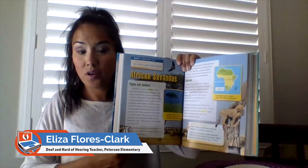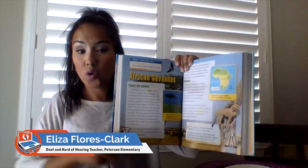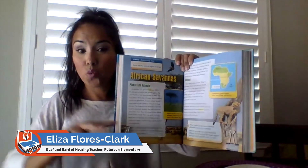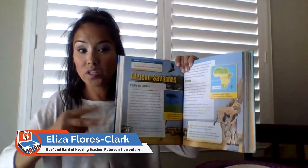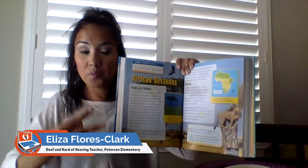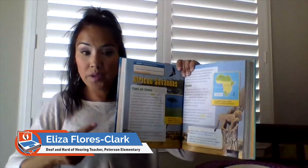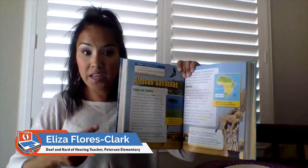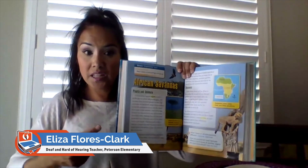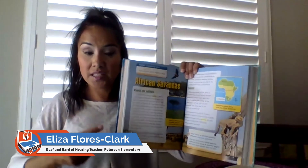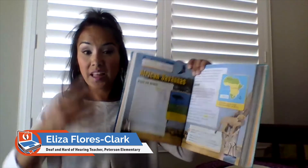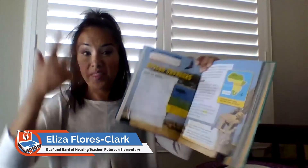Which means